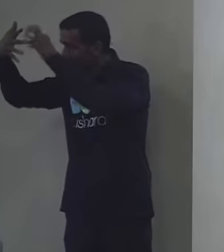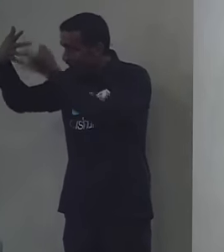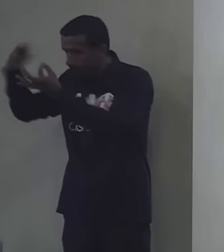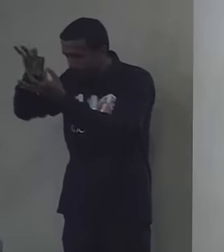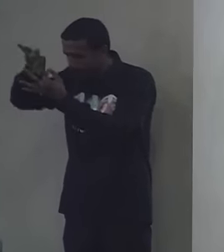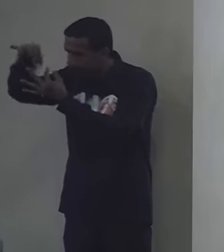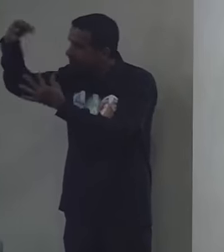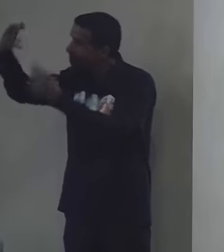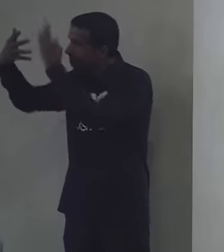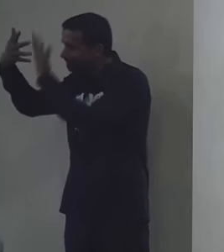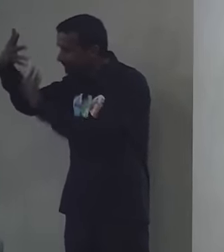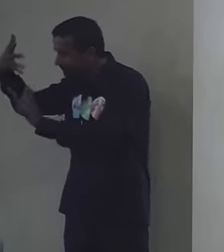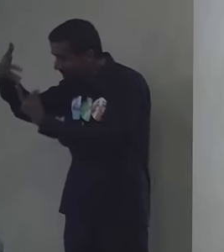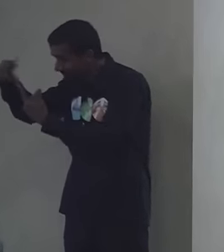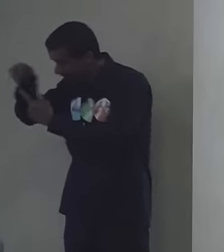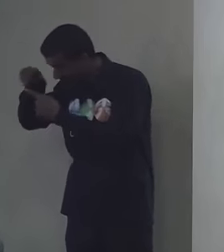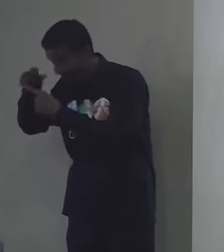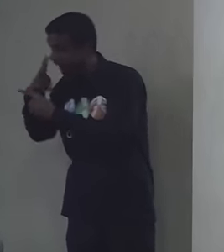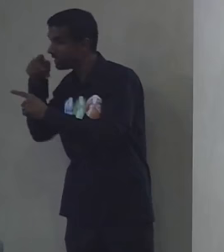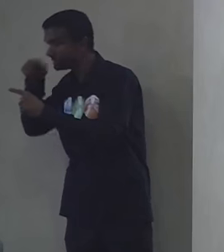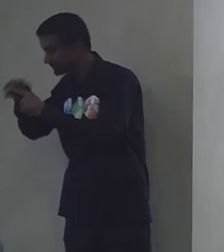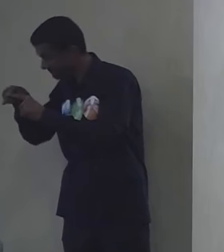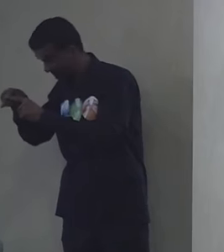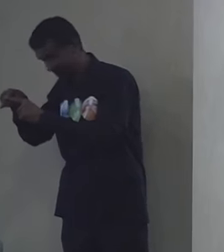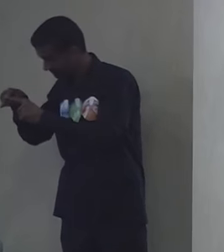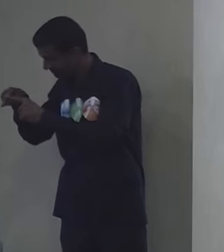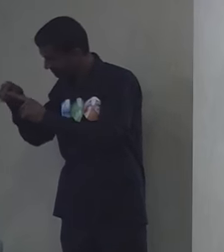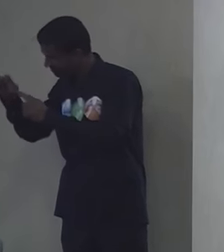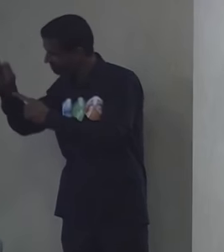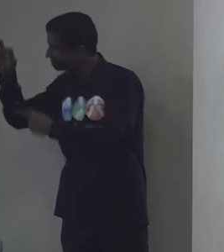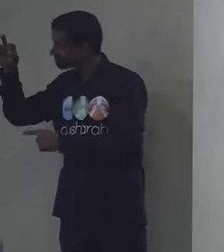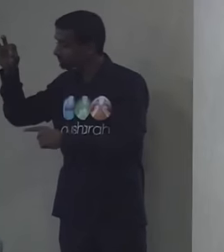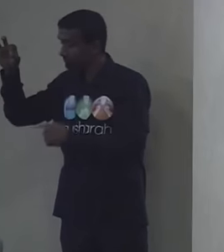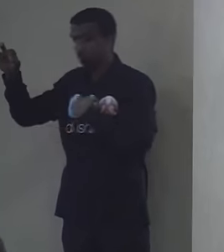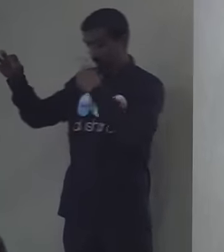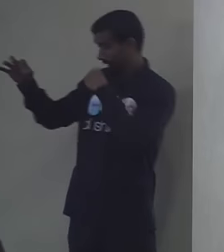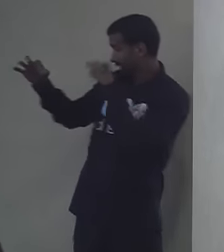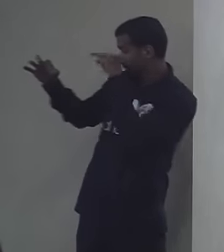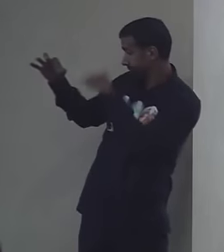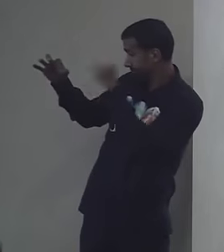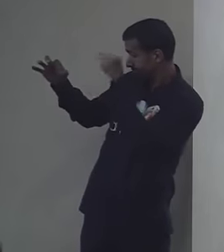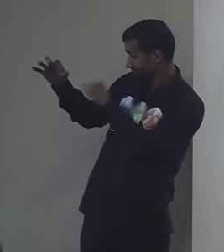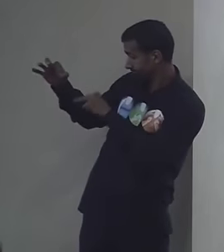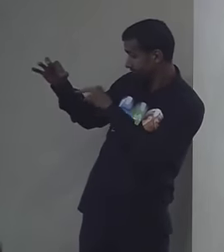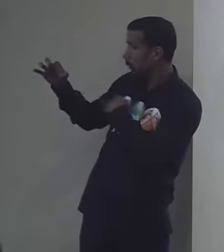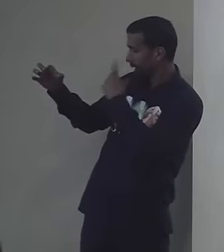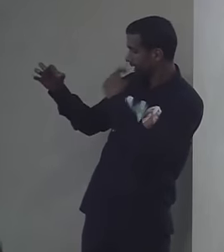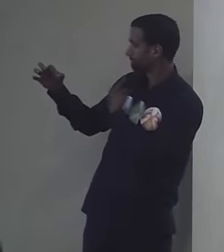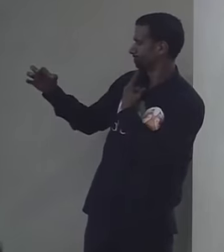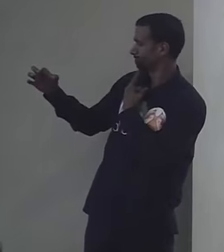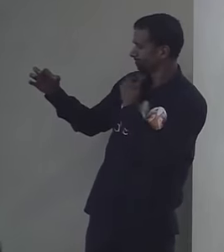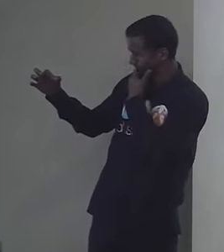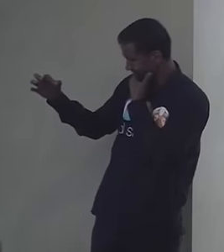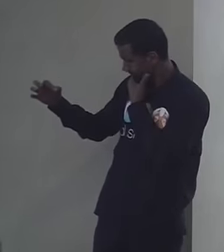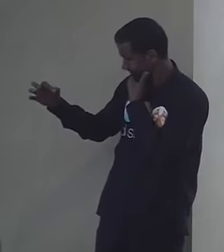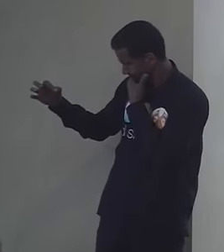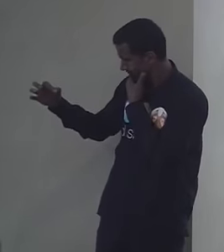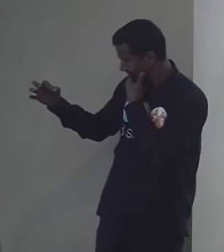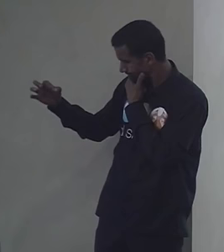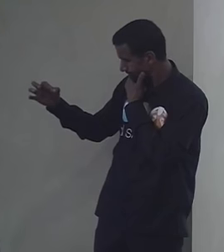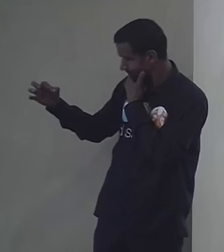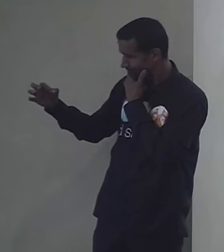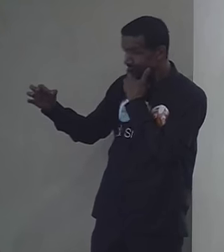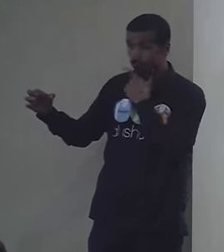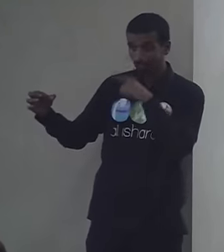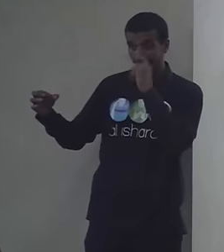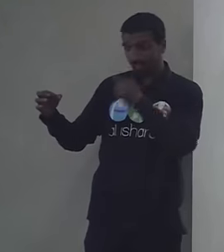can measure it. We can calculate it. We can estimate it. But we cannot what? We can't see it. Actually,